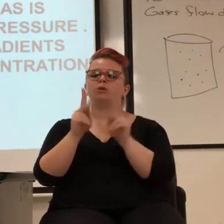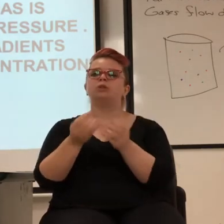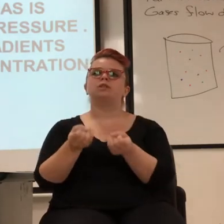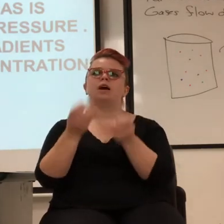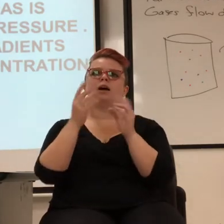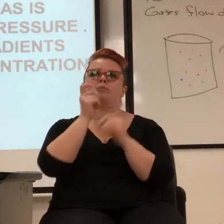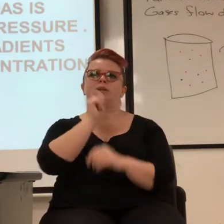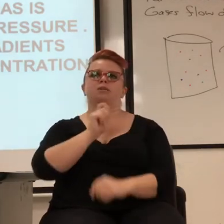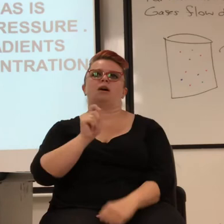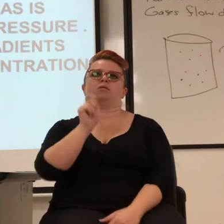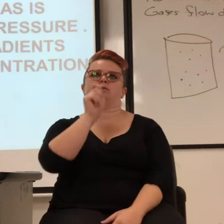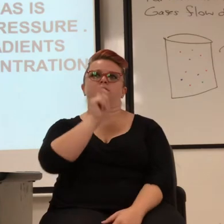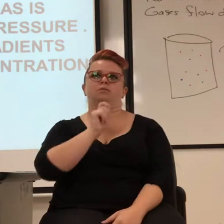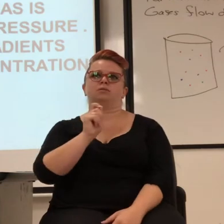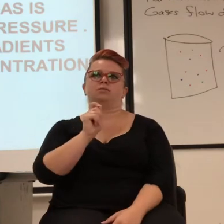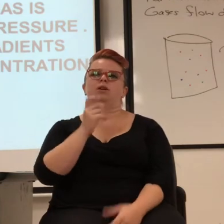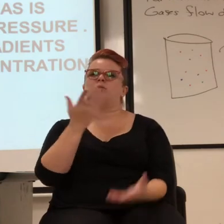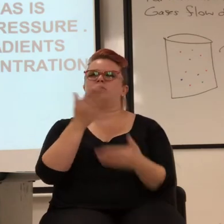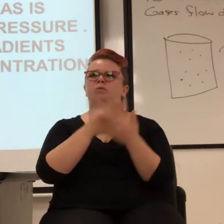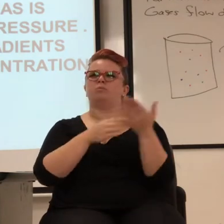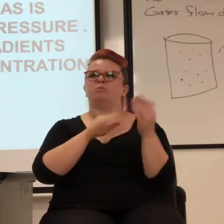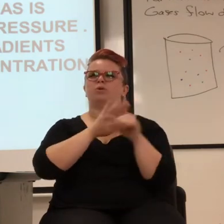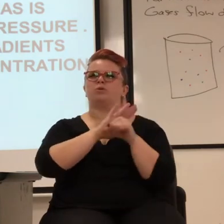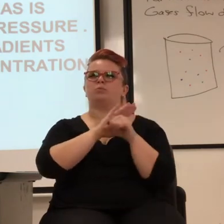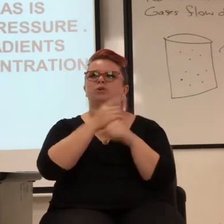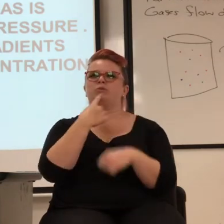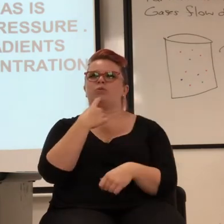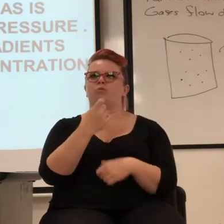drew. So what's the partial pressure of red?